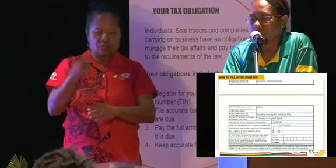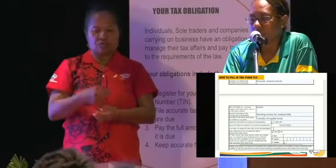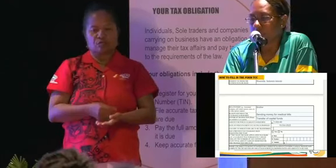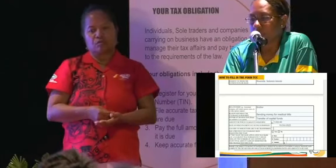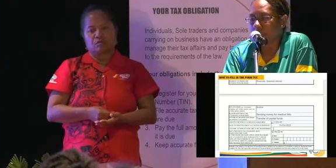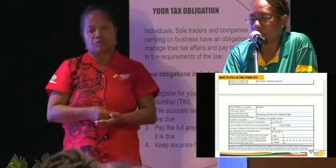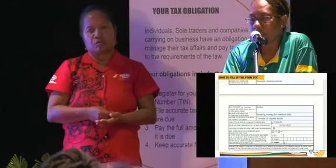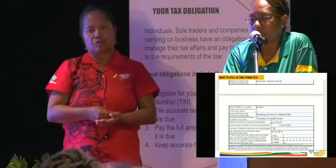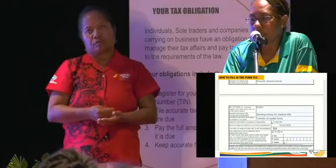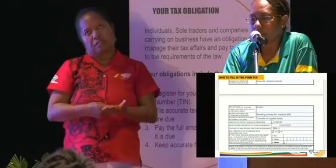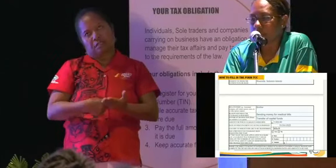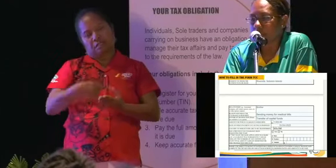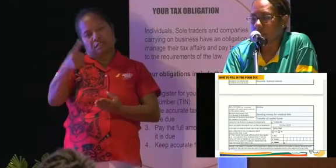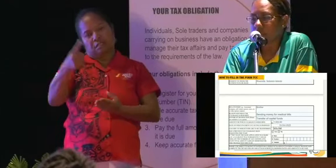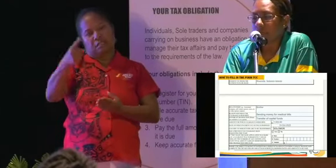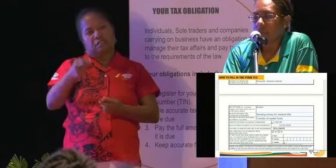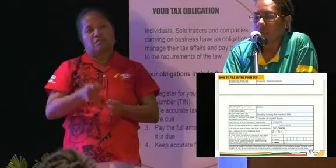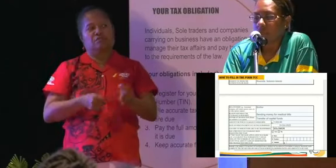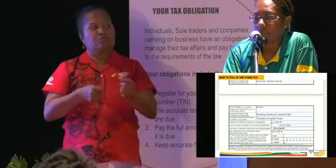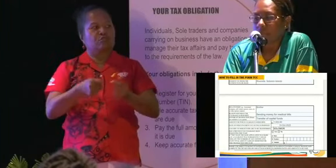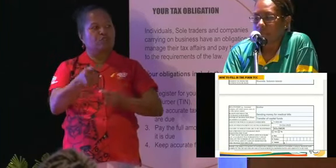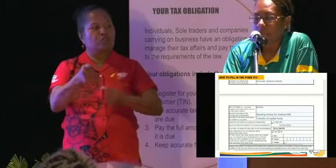sending to Solomon Islands.